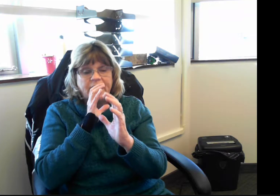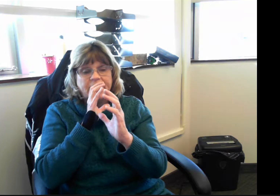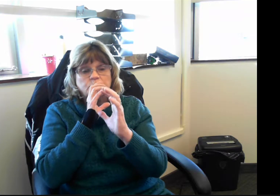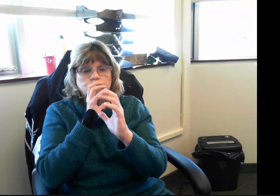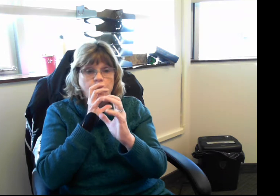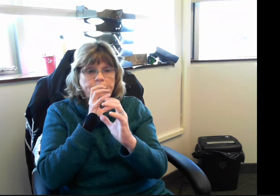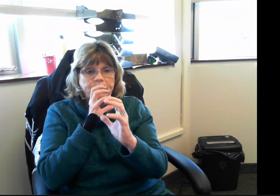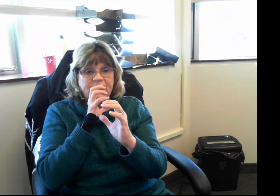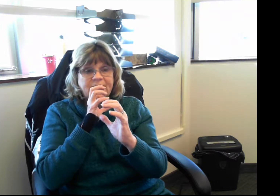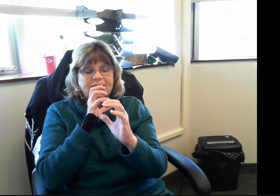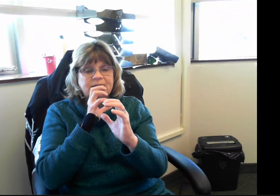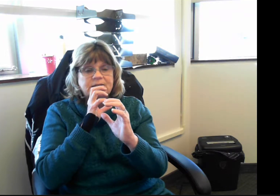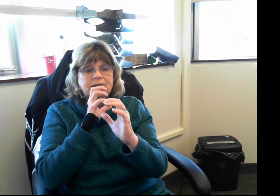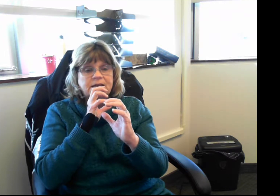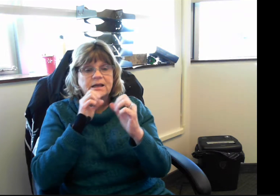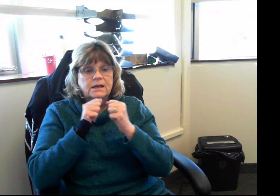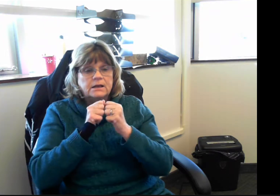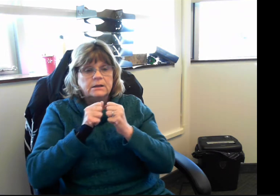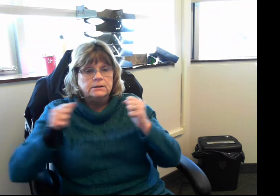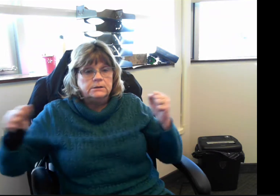playing. Trumpet